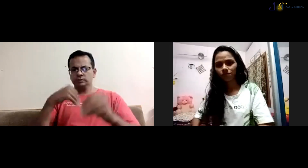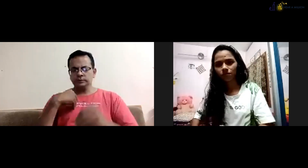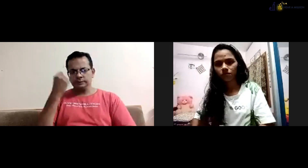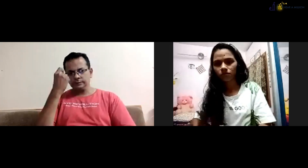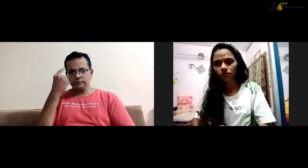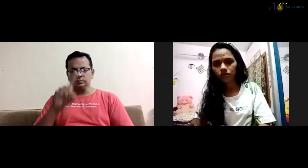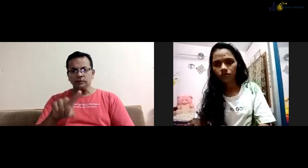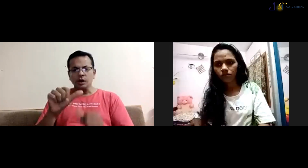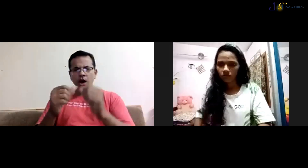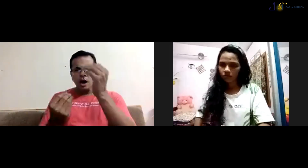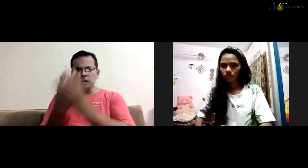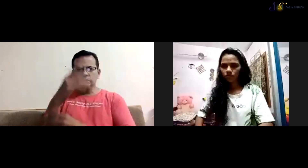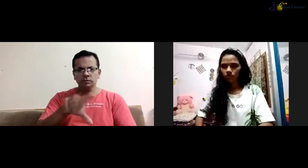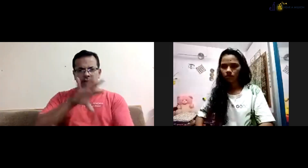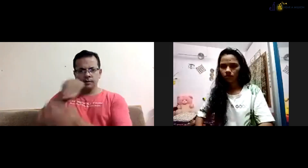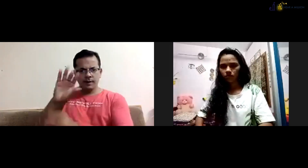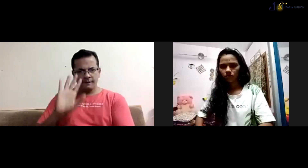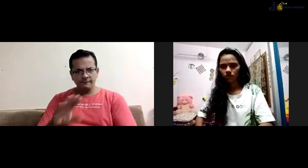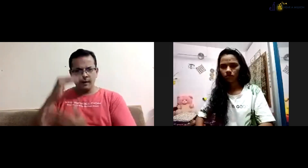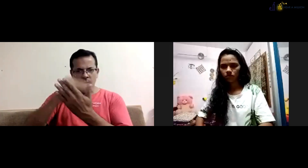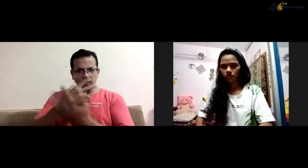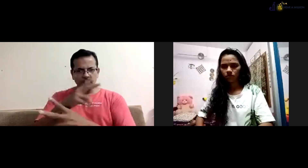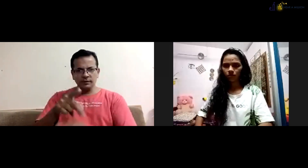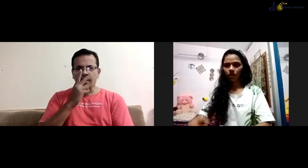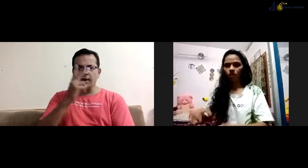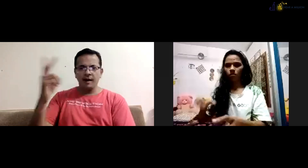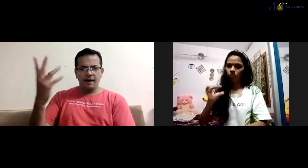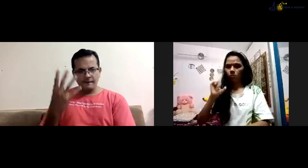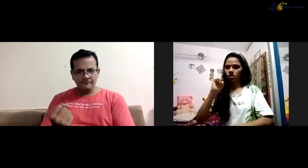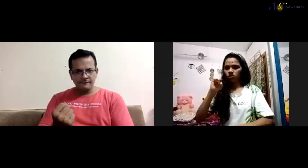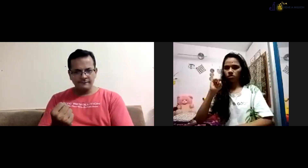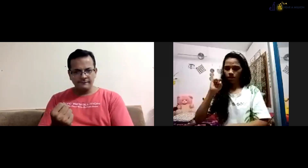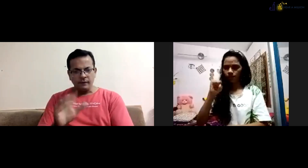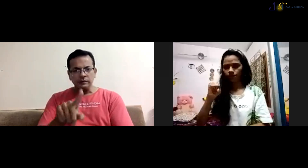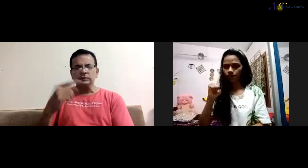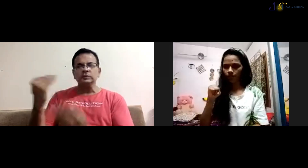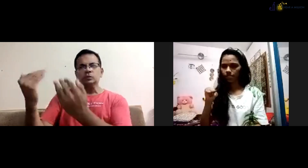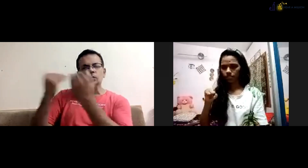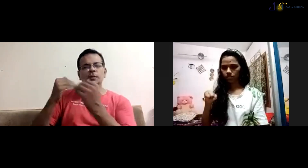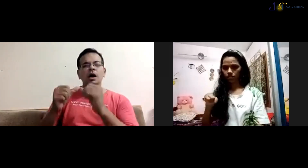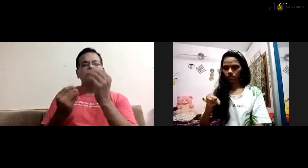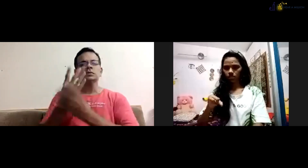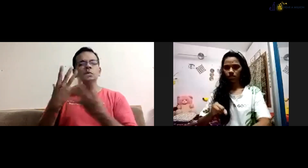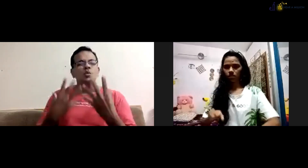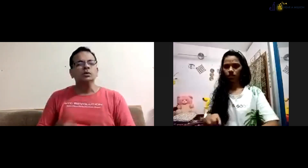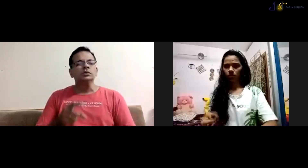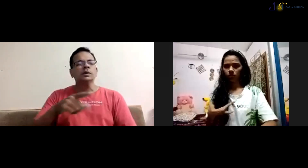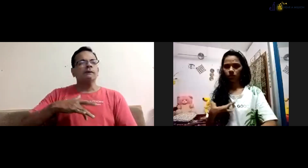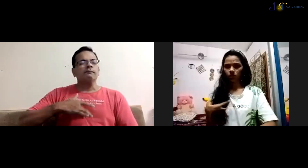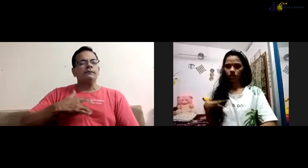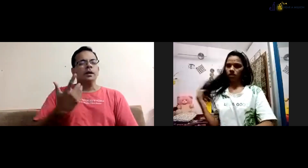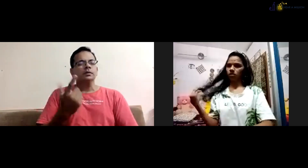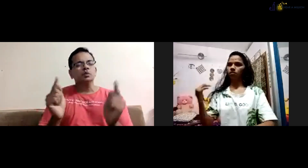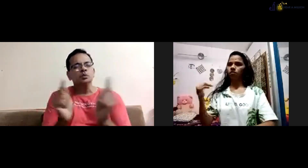I have question to you. I understood entire thing. So you are involved in the association as you are watching the